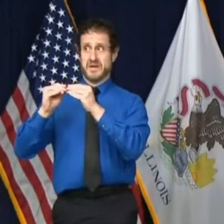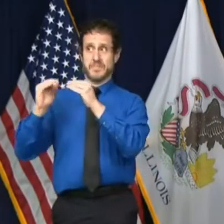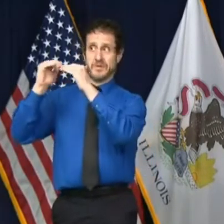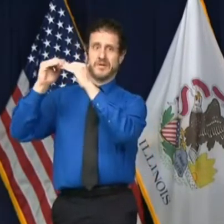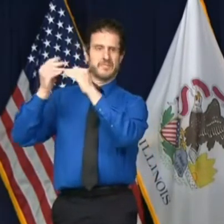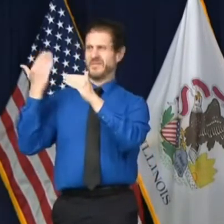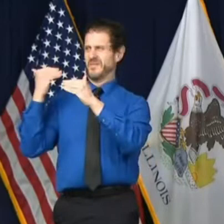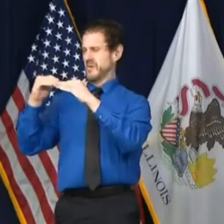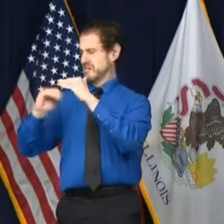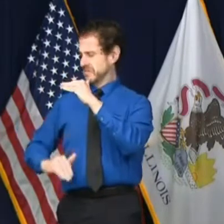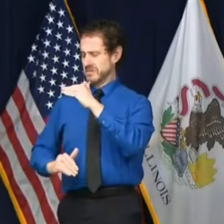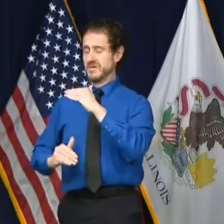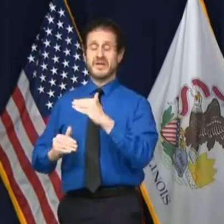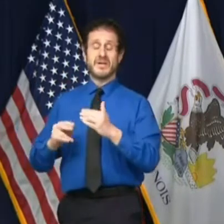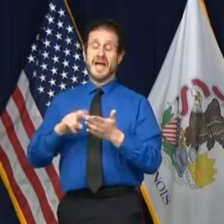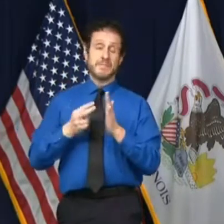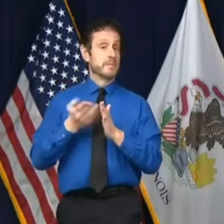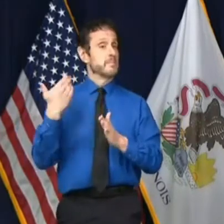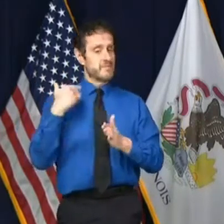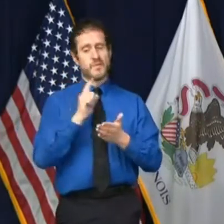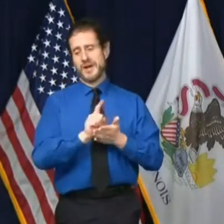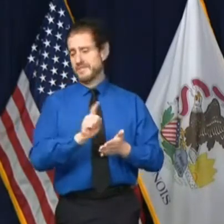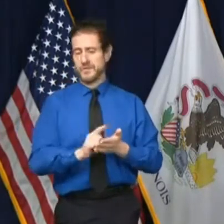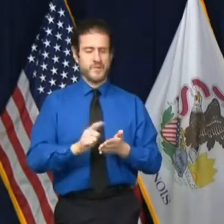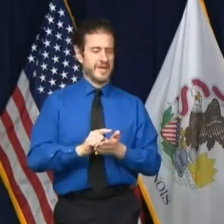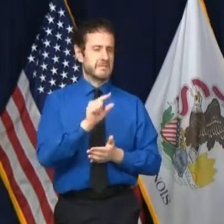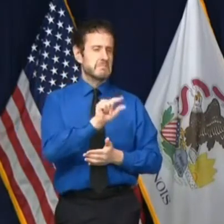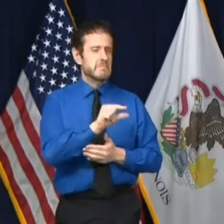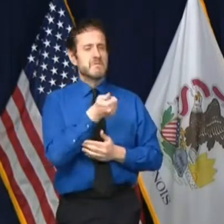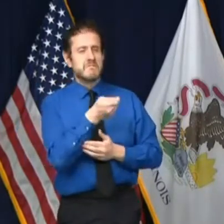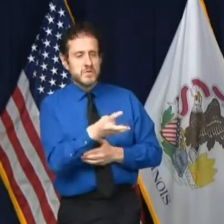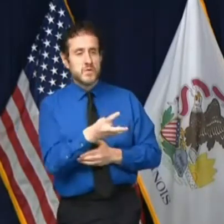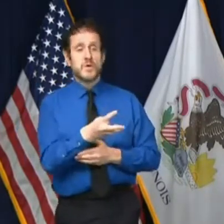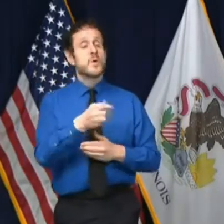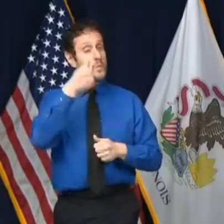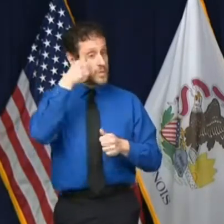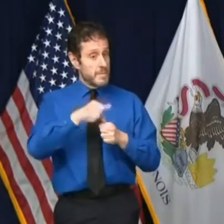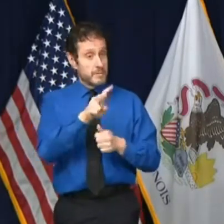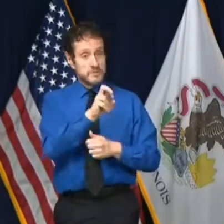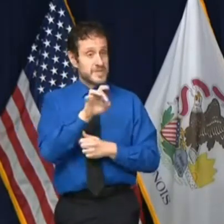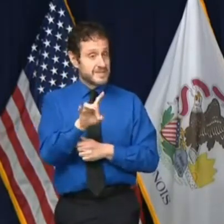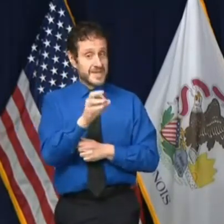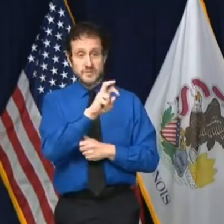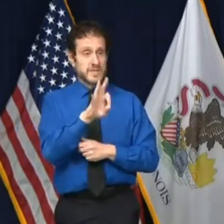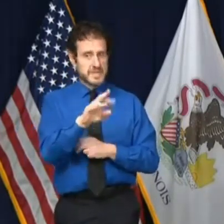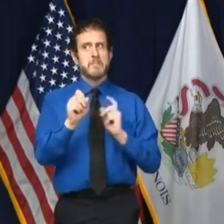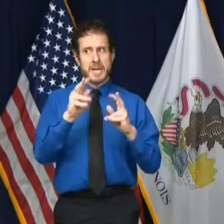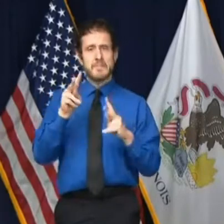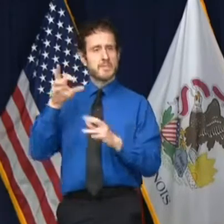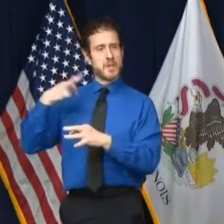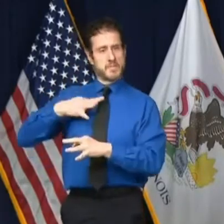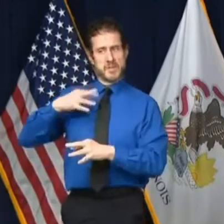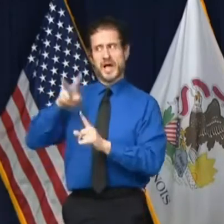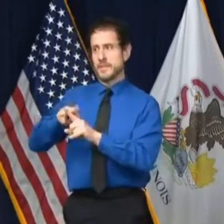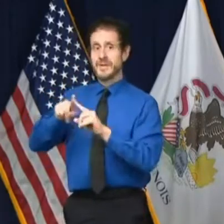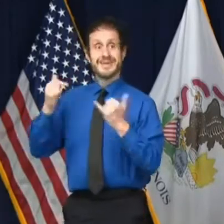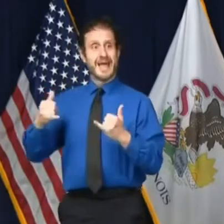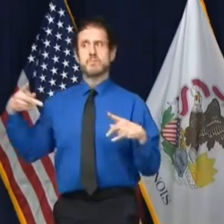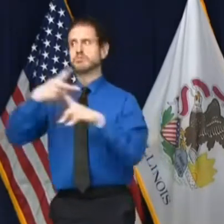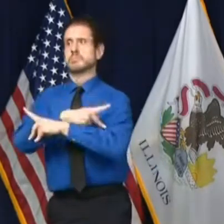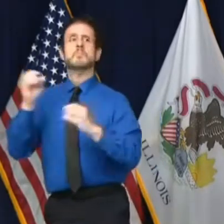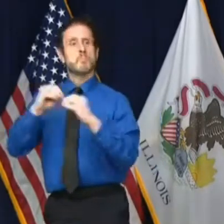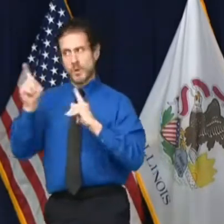was occurring on a weekly basis and daily basis during the Great Recession of 08-09. So there's an awful lot that's